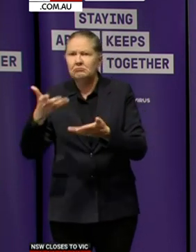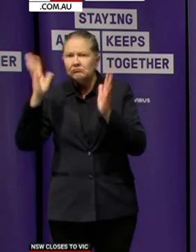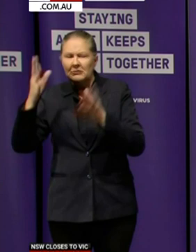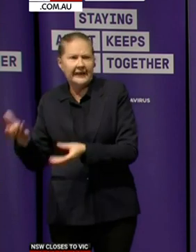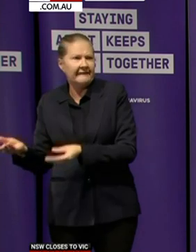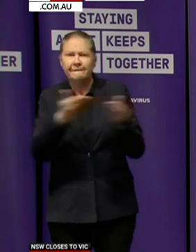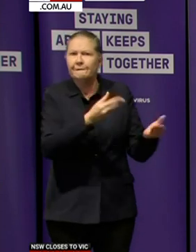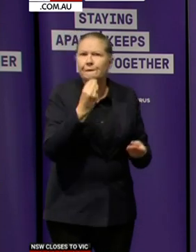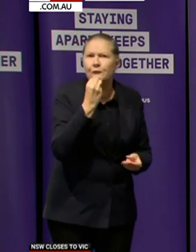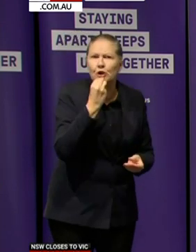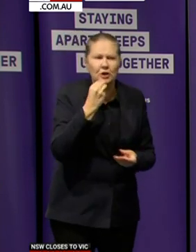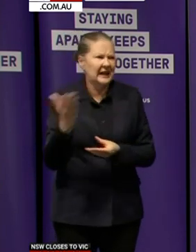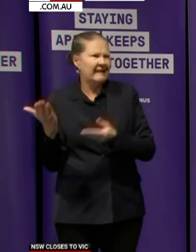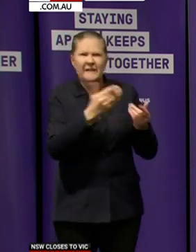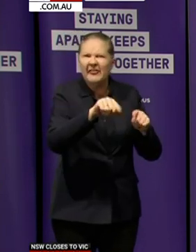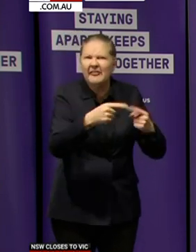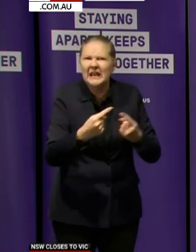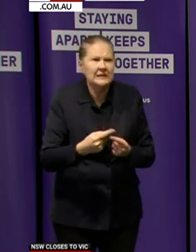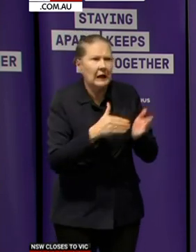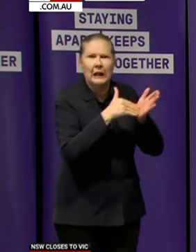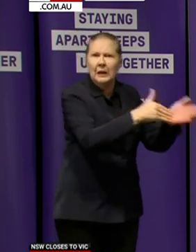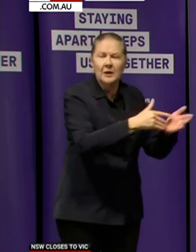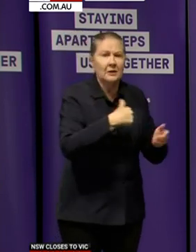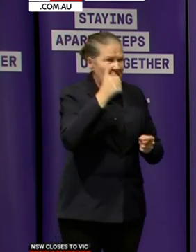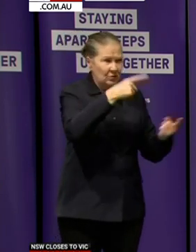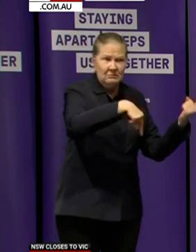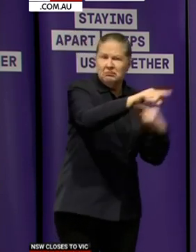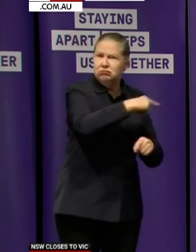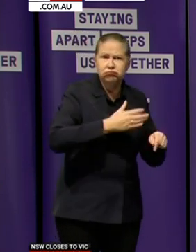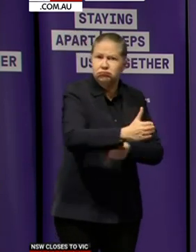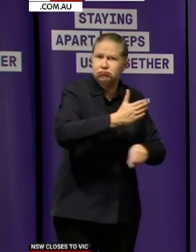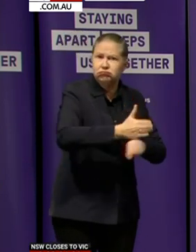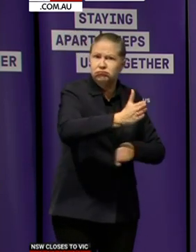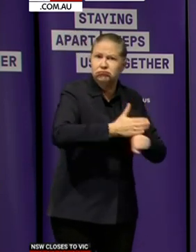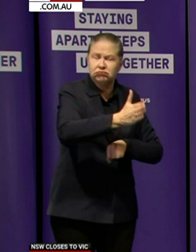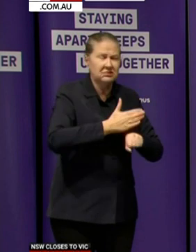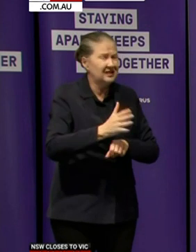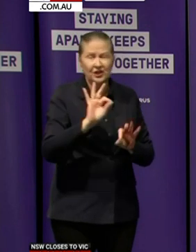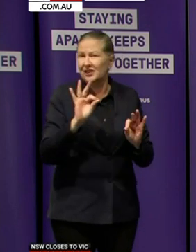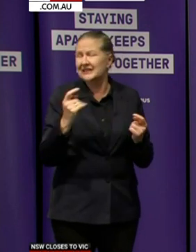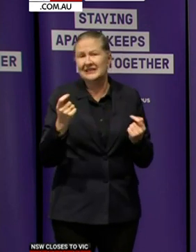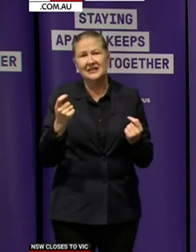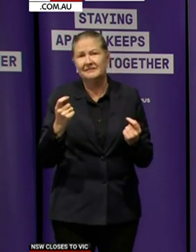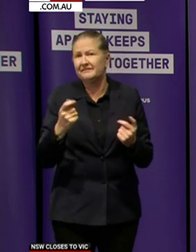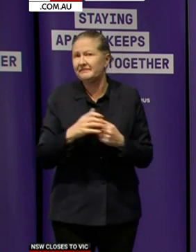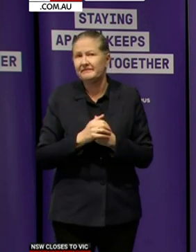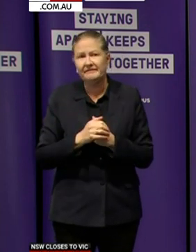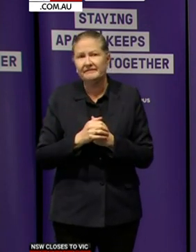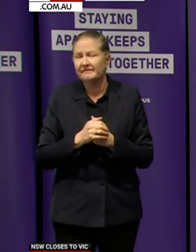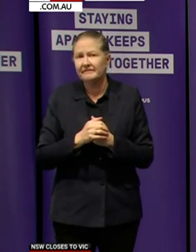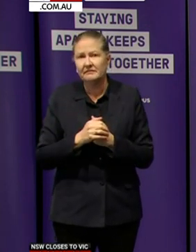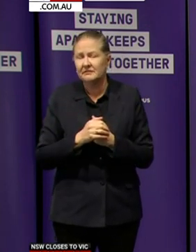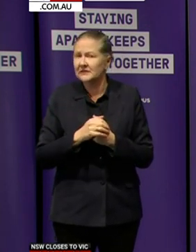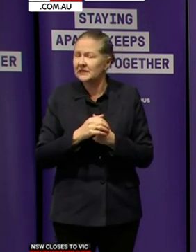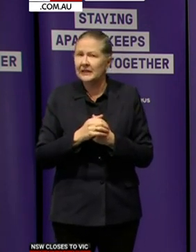partners. They're all doing an amazing job as best they can. It's not easy, it's very challenging, and we do recommit